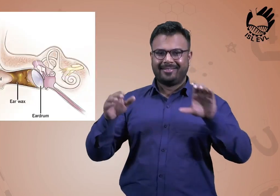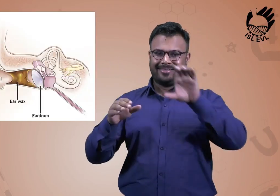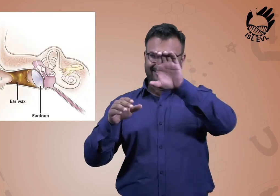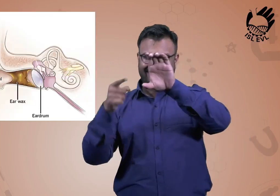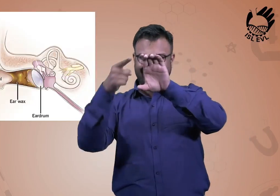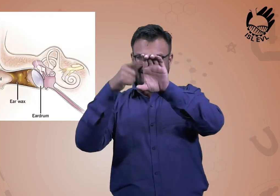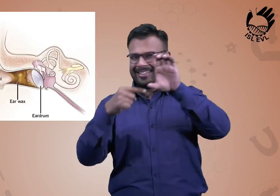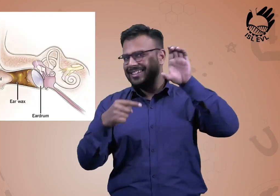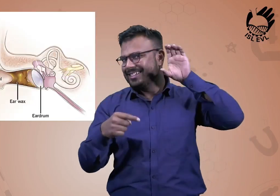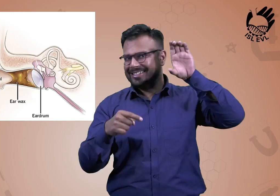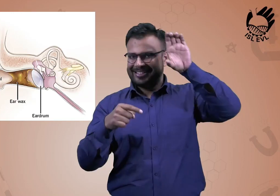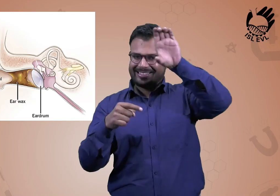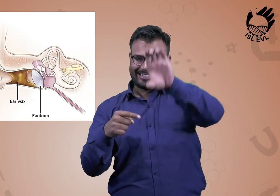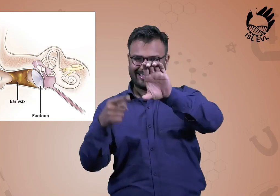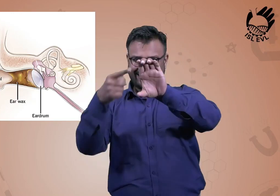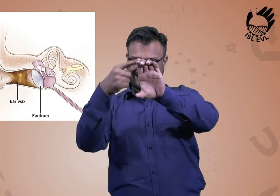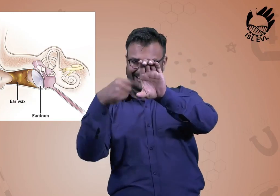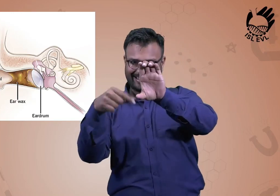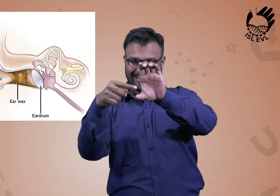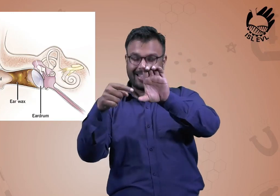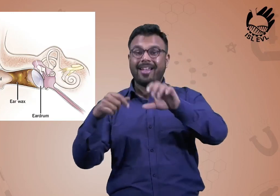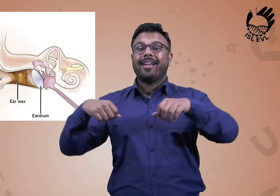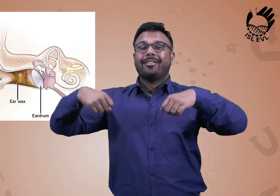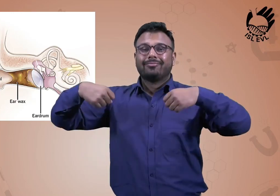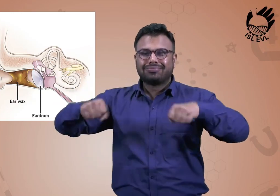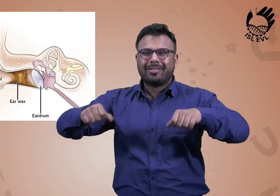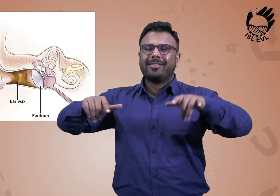this may lead to hearing loss.